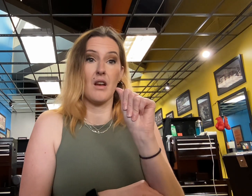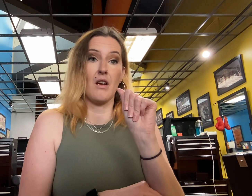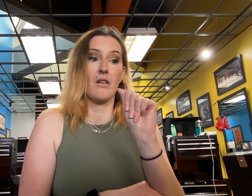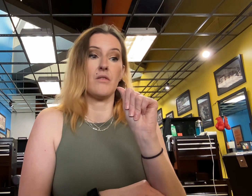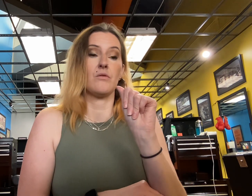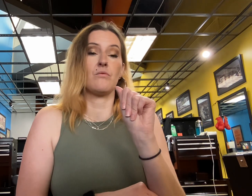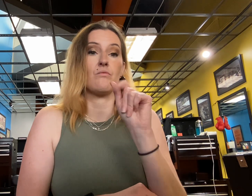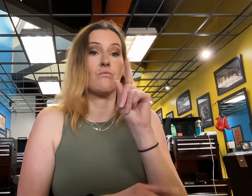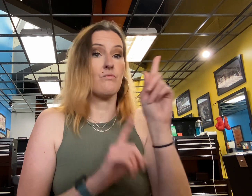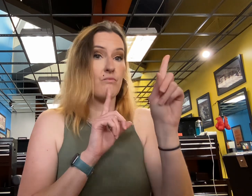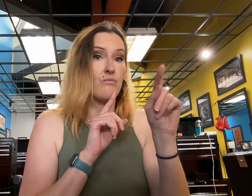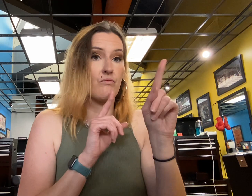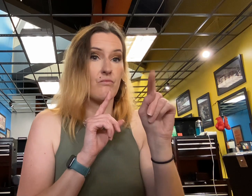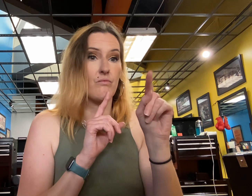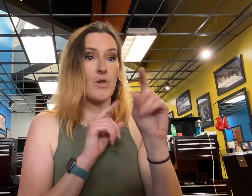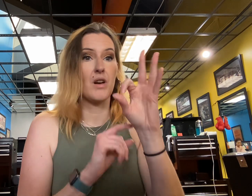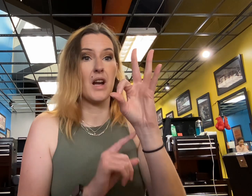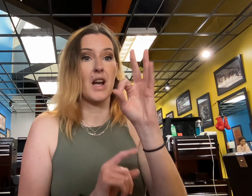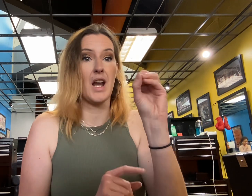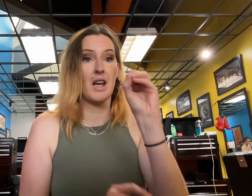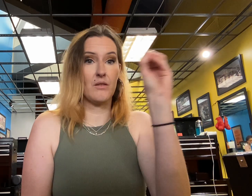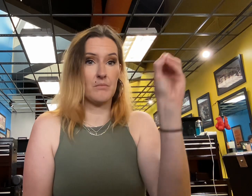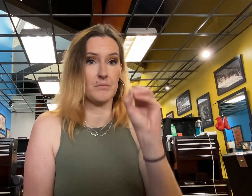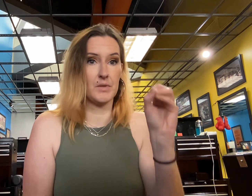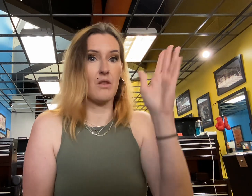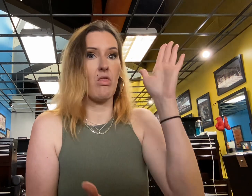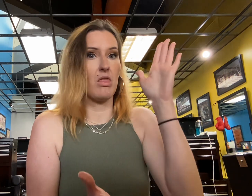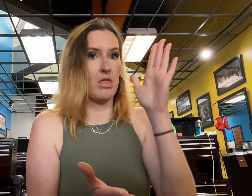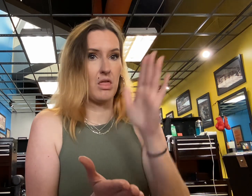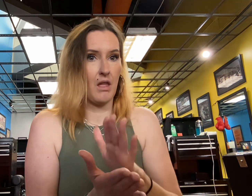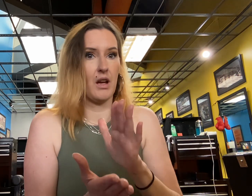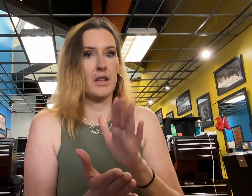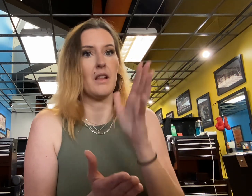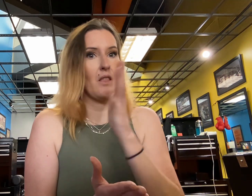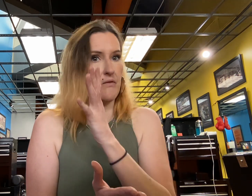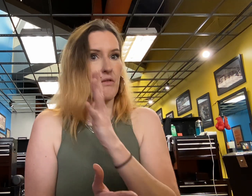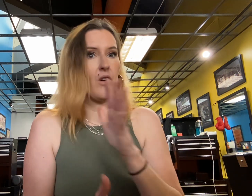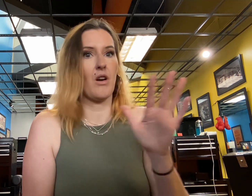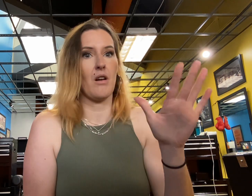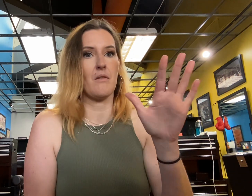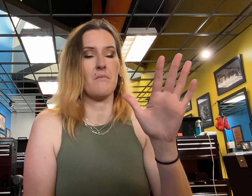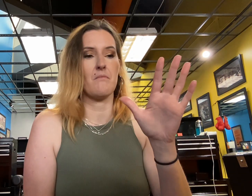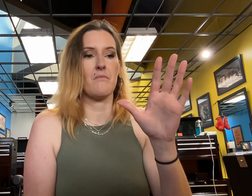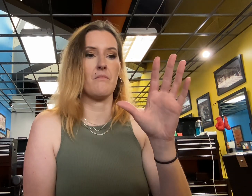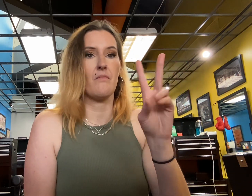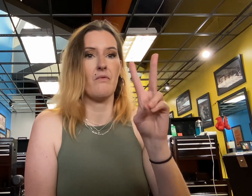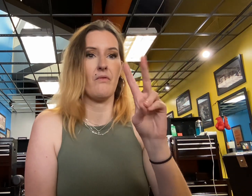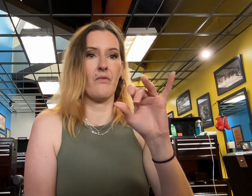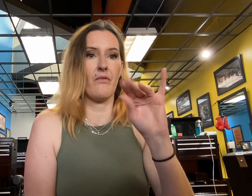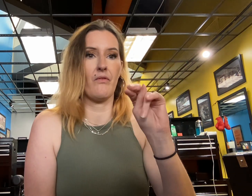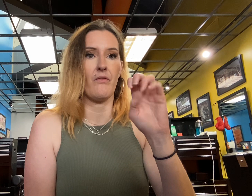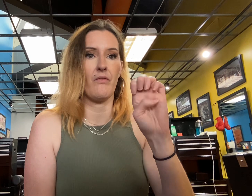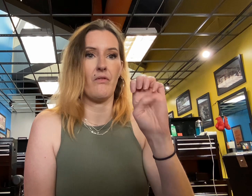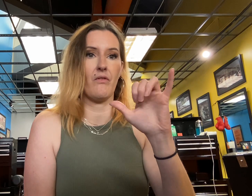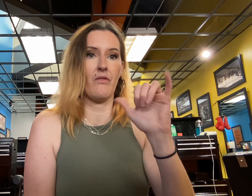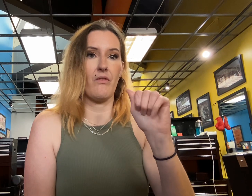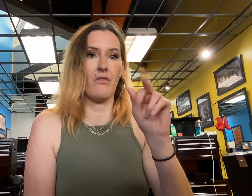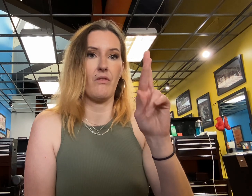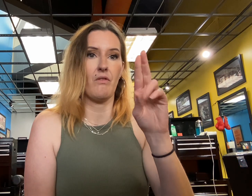As of late 2022, spotted lanternflies have been reported in 14 states. Thus, the widespread summer murder campaign